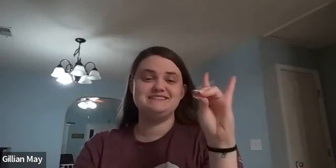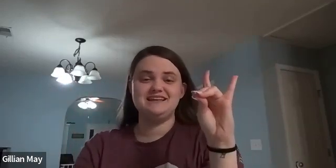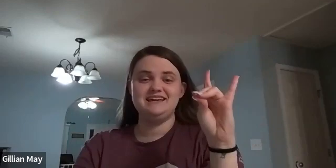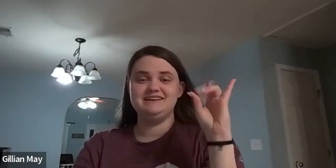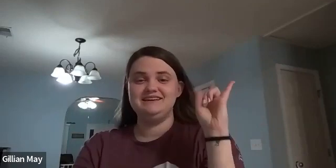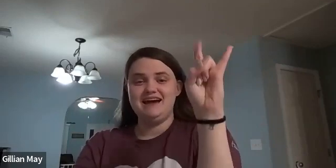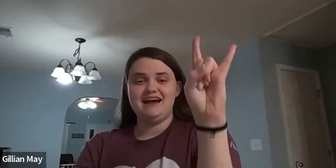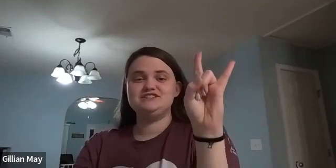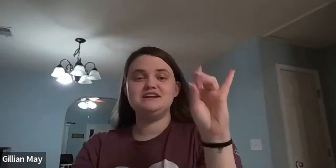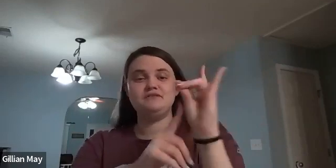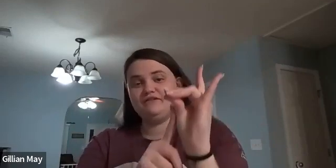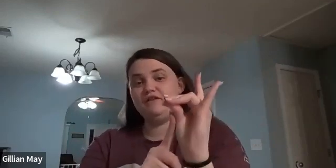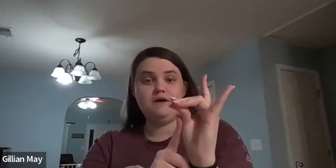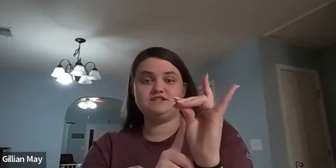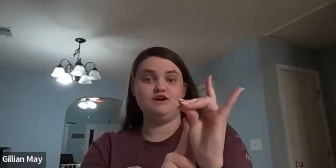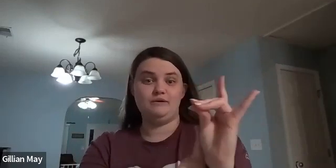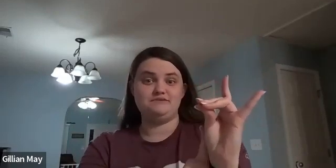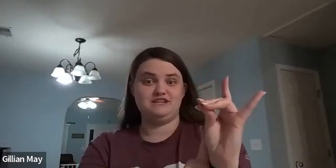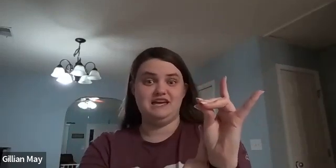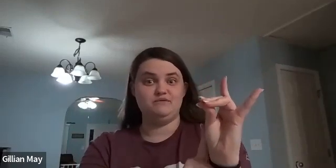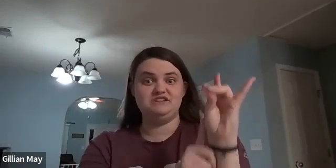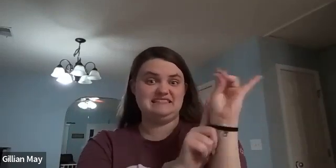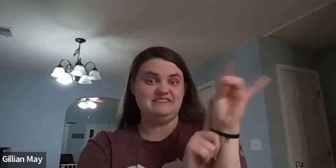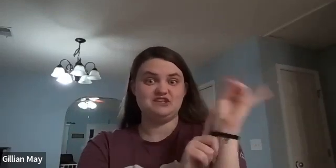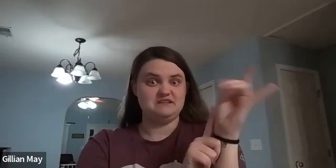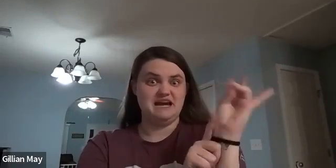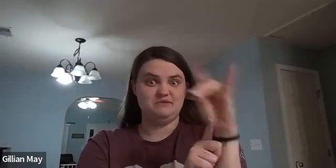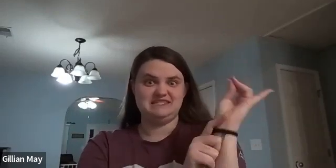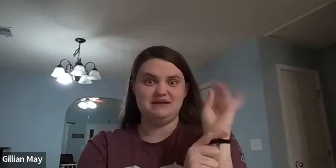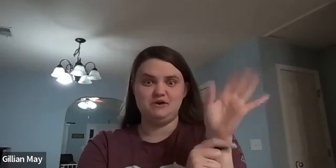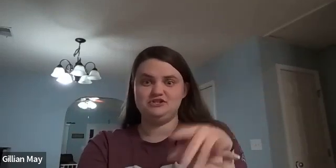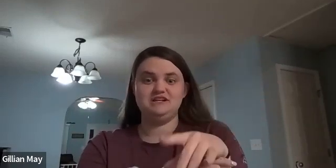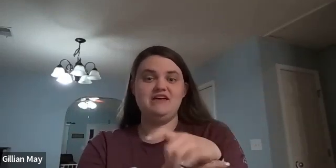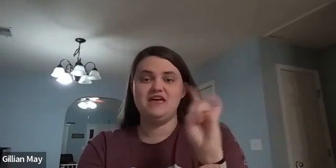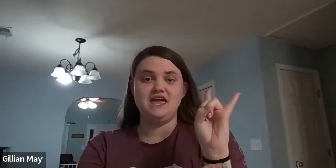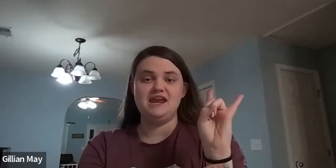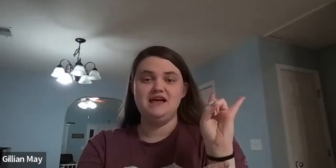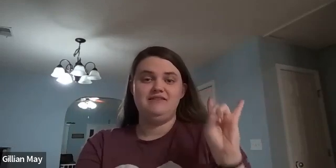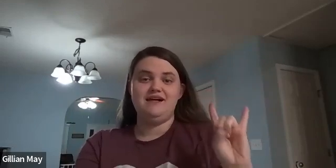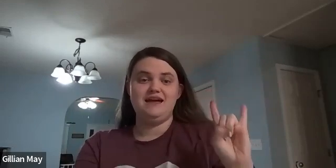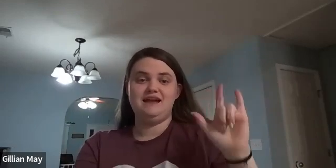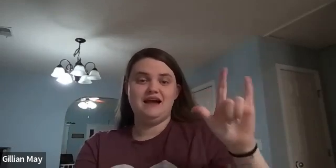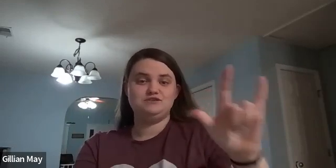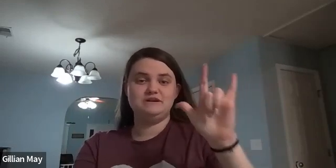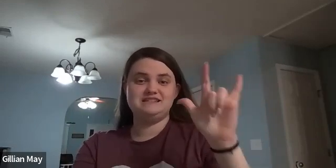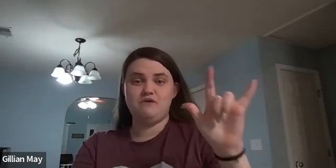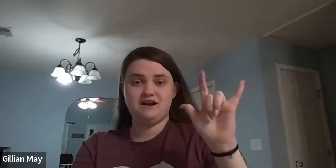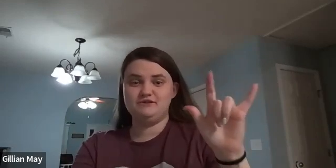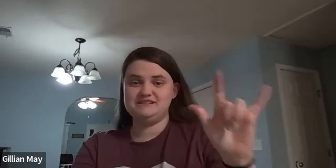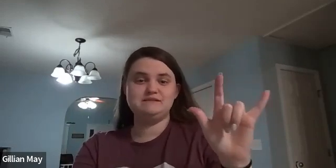is like, I just think of like the llama song when I was a kid. We used to sing this all the time with this hand motion. And then like, I just wanted to say rock and roll is this. I'm like,